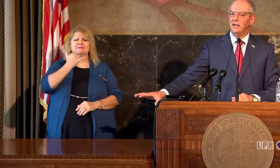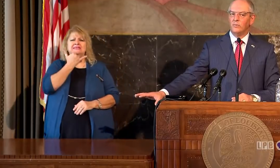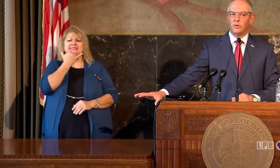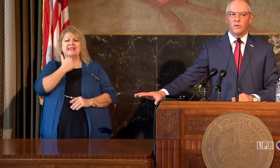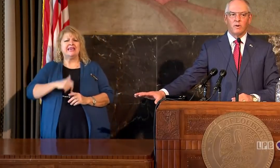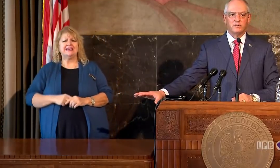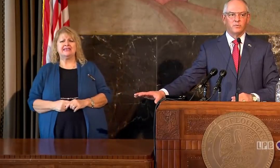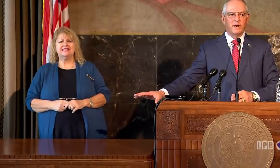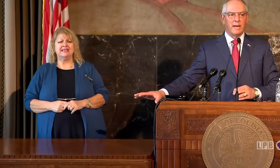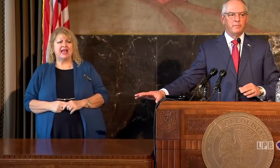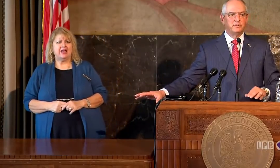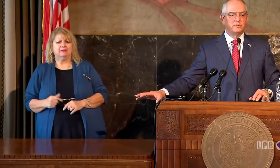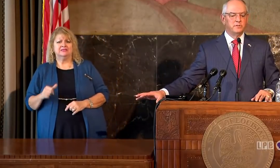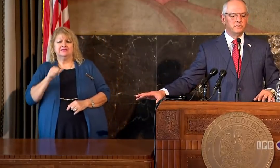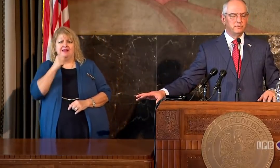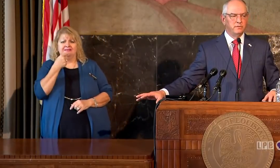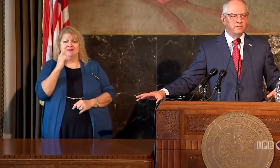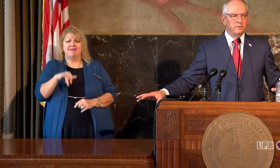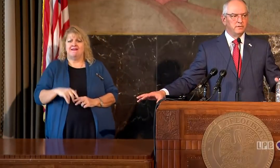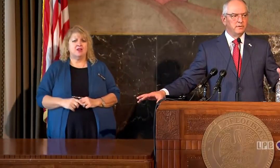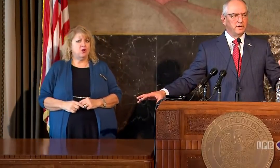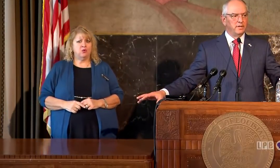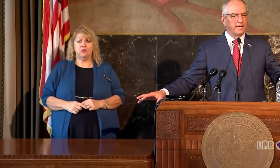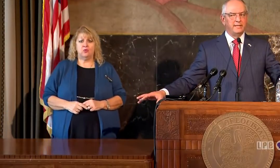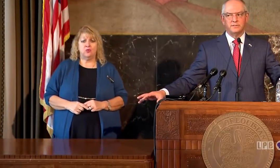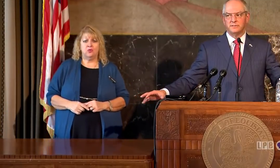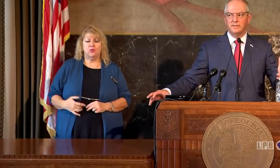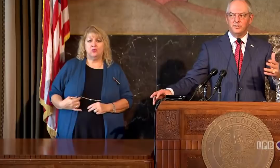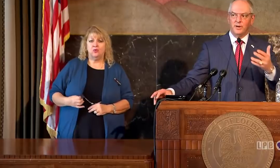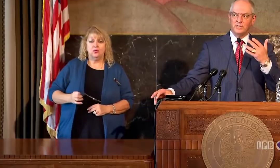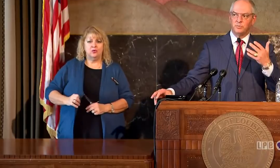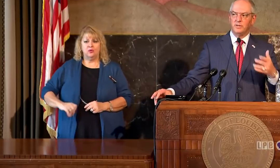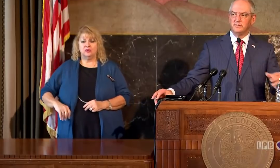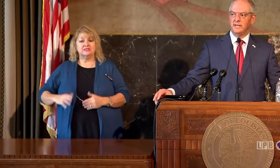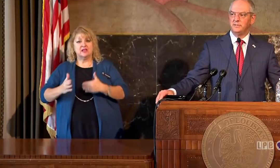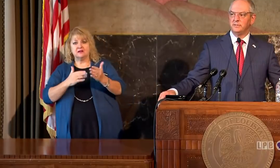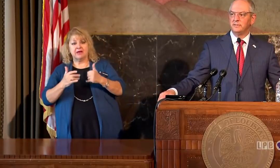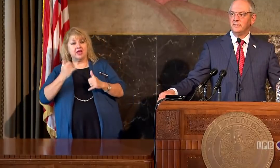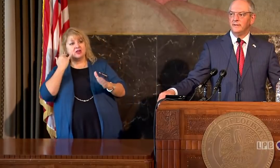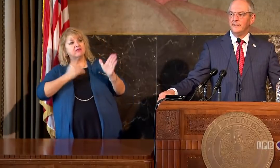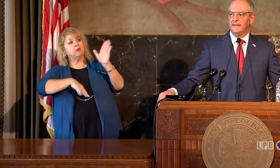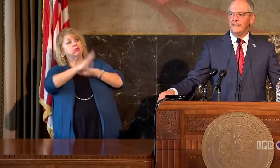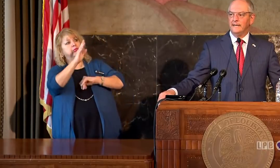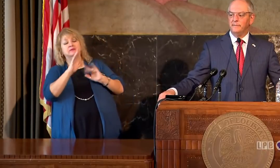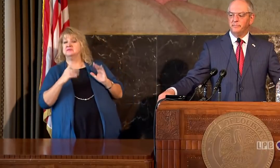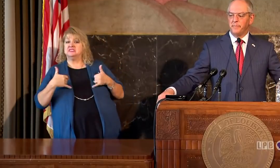again, regardless of what happens to cases and to hospitalizations.